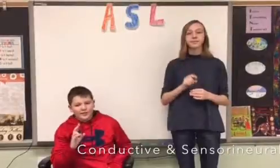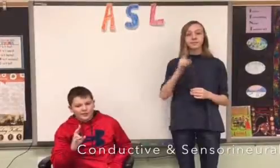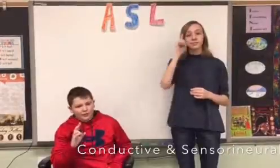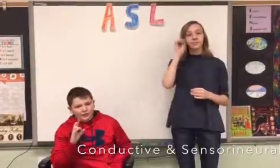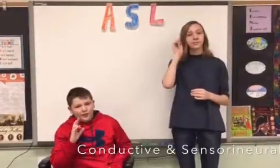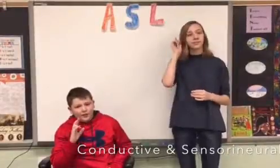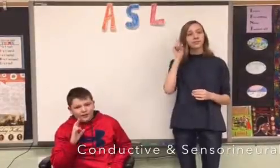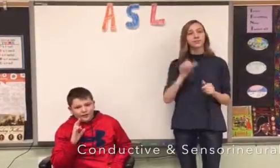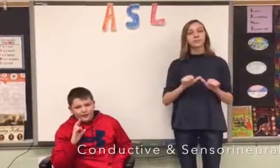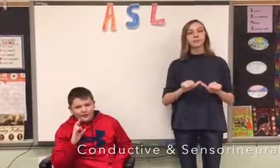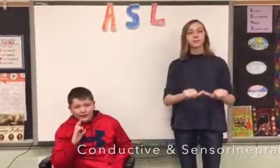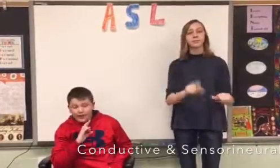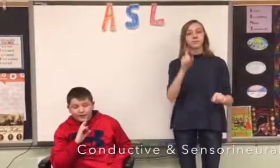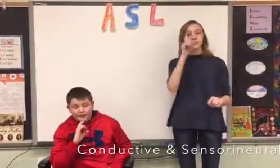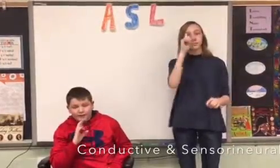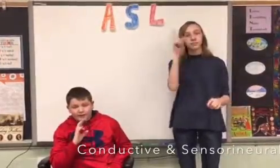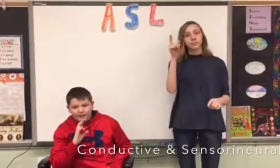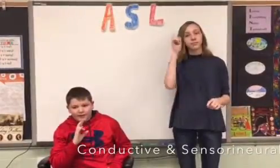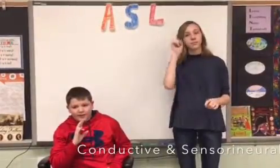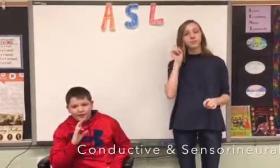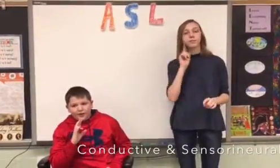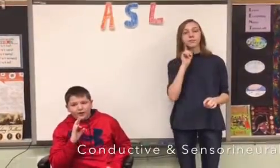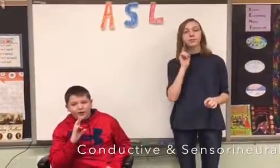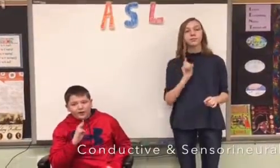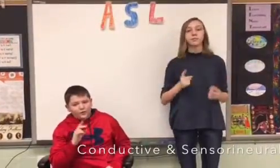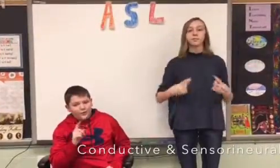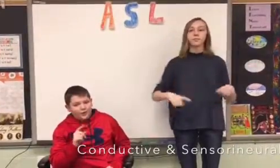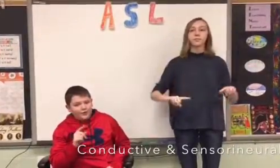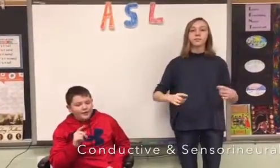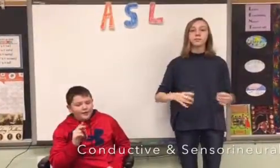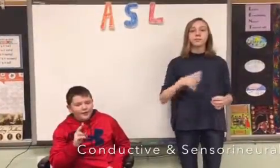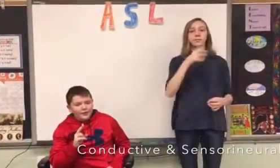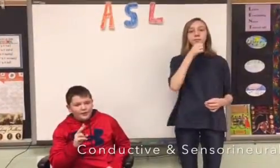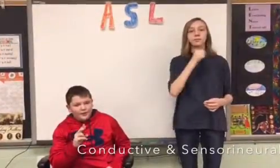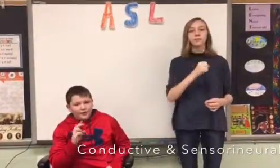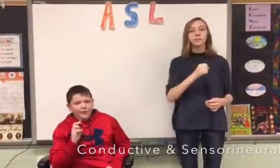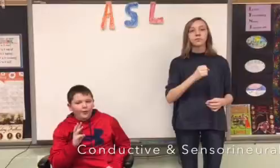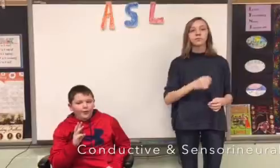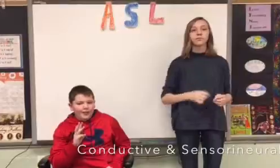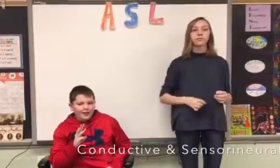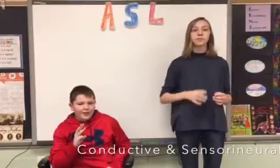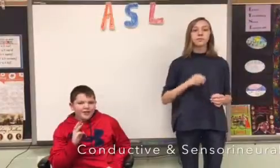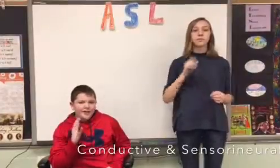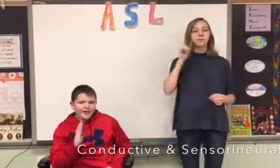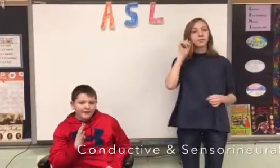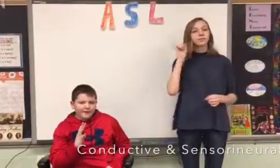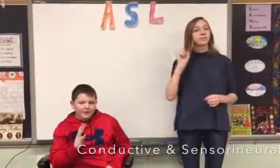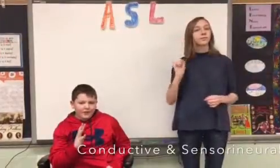Causes of deafness are trauma, injury, old age, and ear